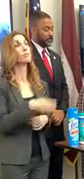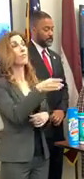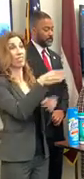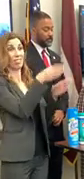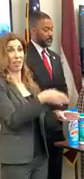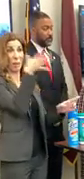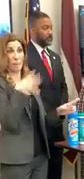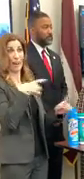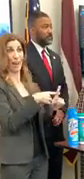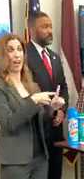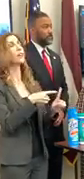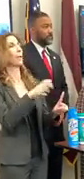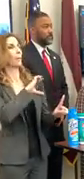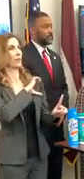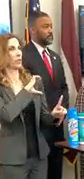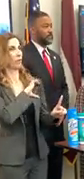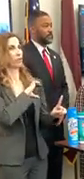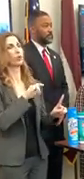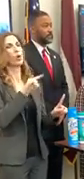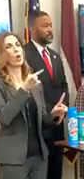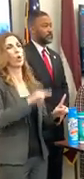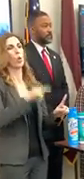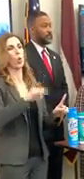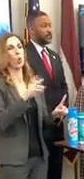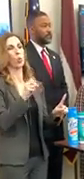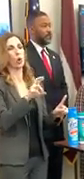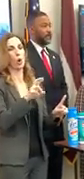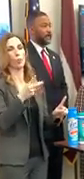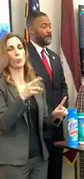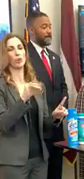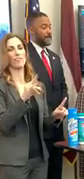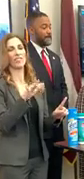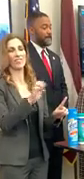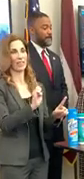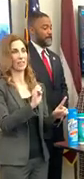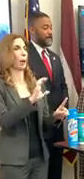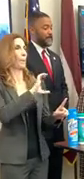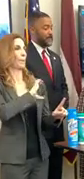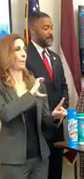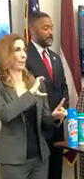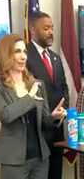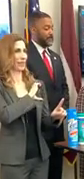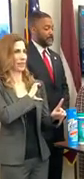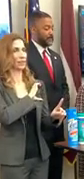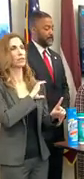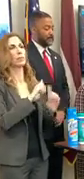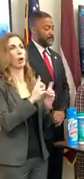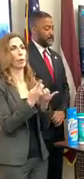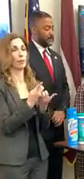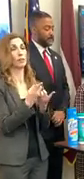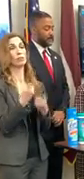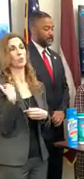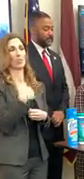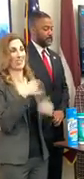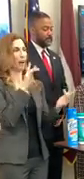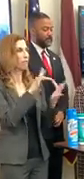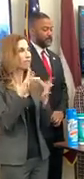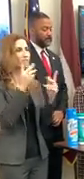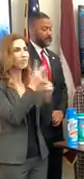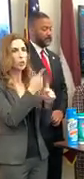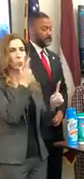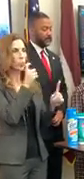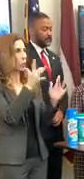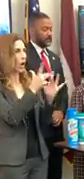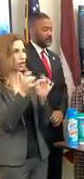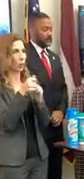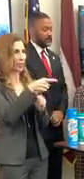officer in the Lower Providence Police Department. Contact tracing is underway. There